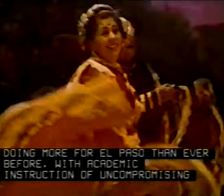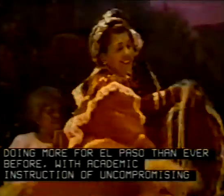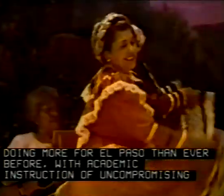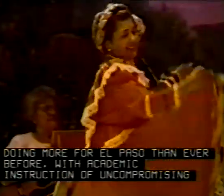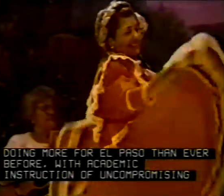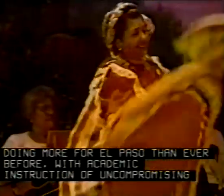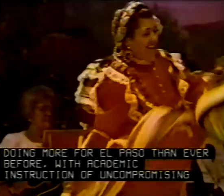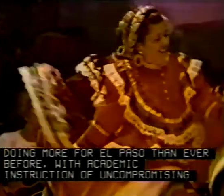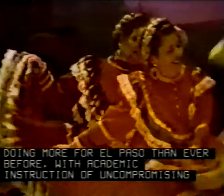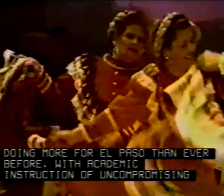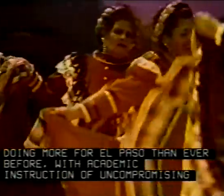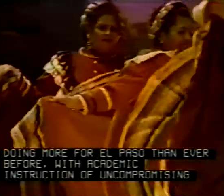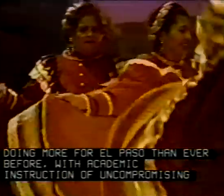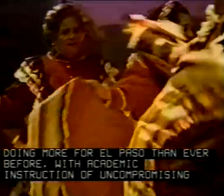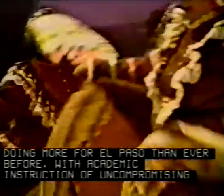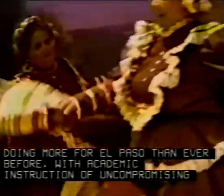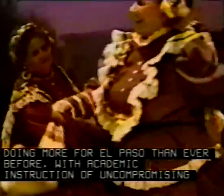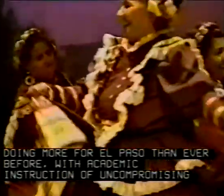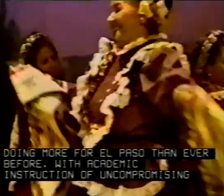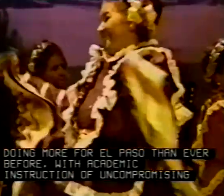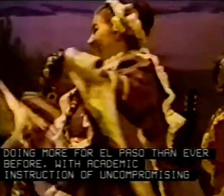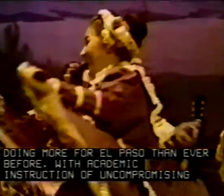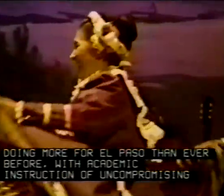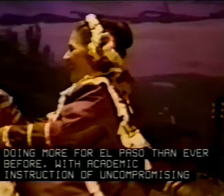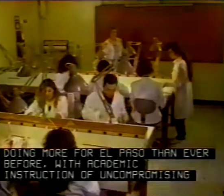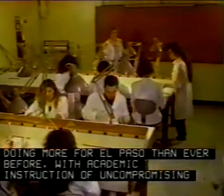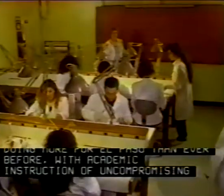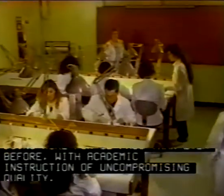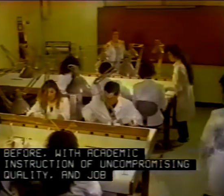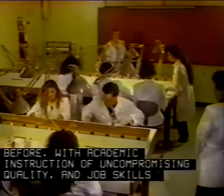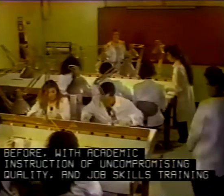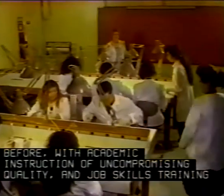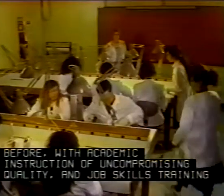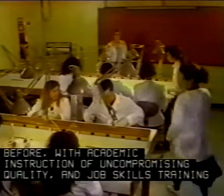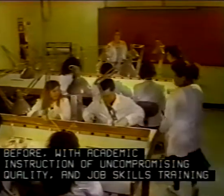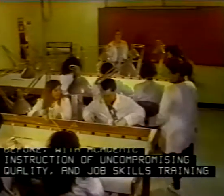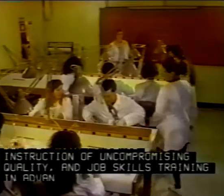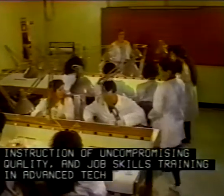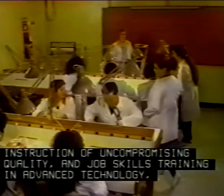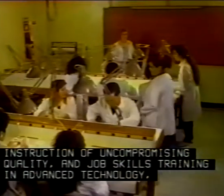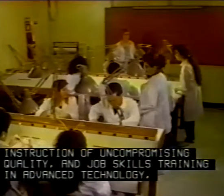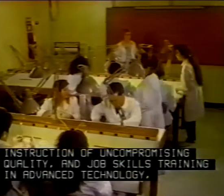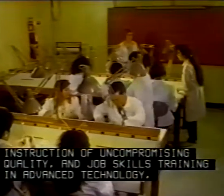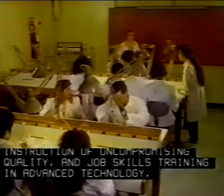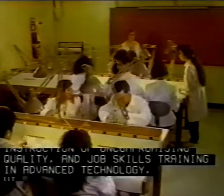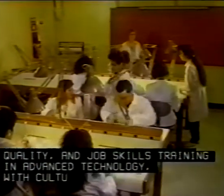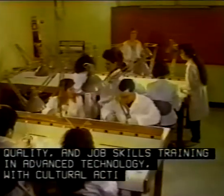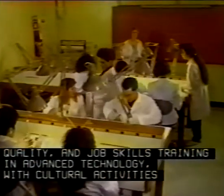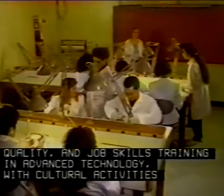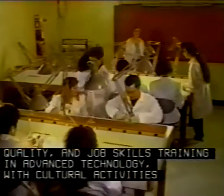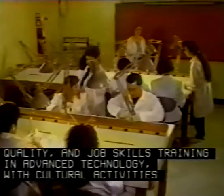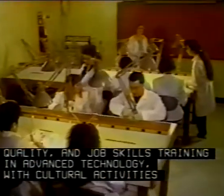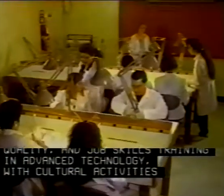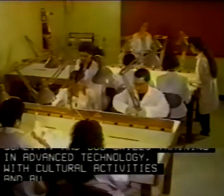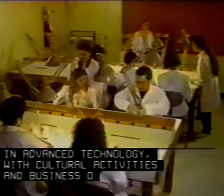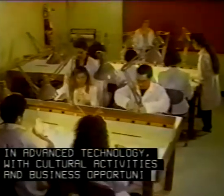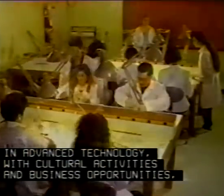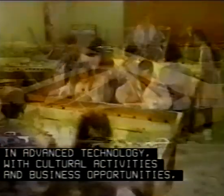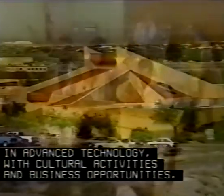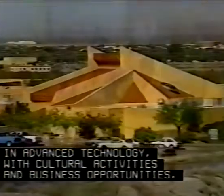cultural activities and business opportunities, with continuing education and personal enrichment classes. We're hard at